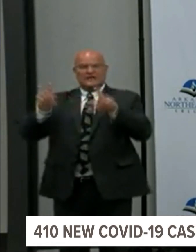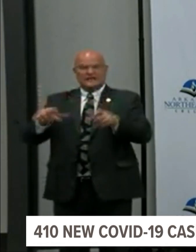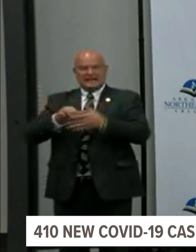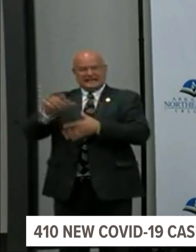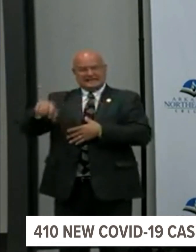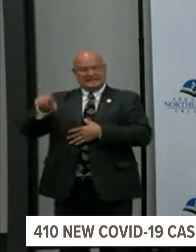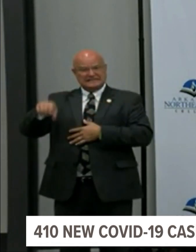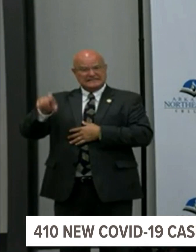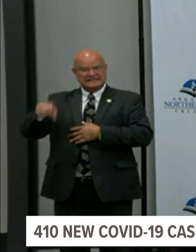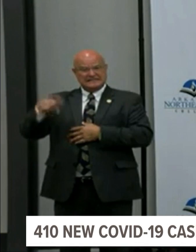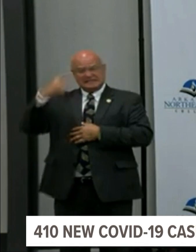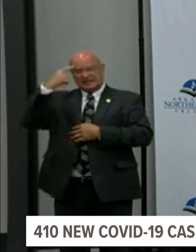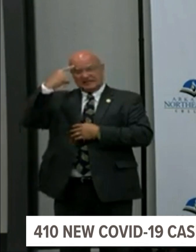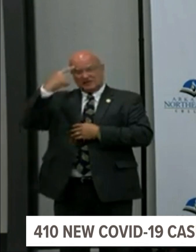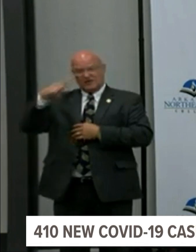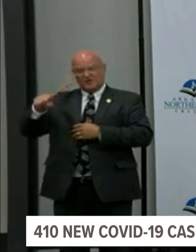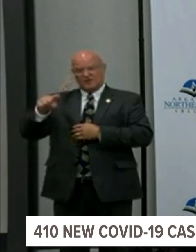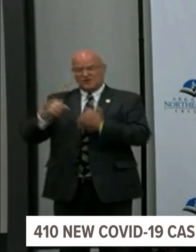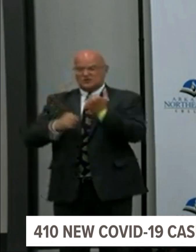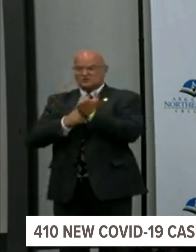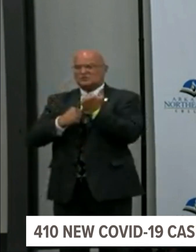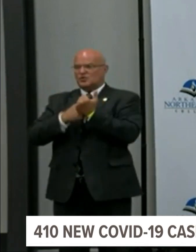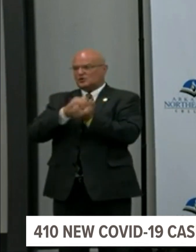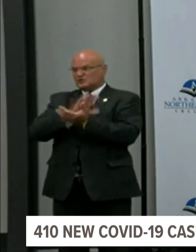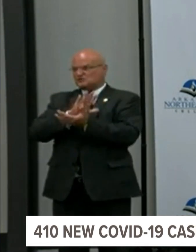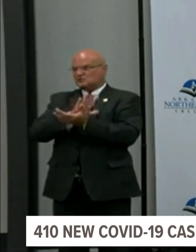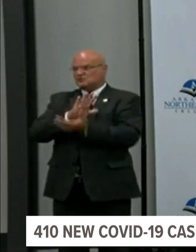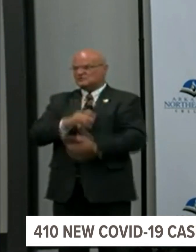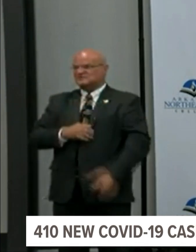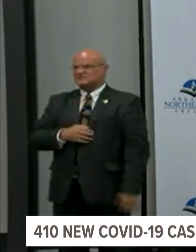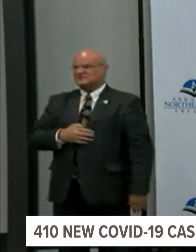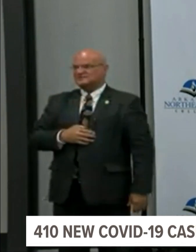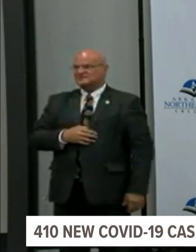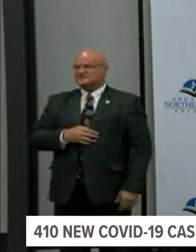is needed for supporting our schools.